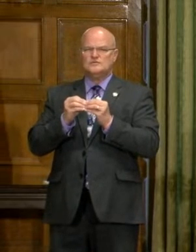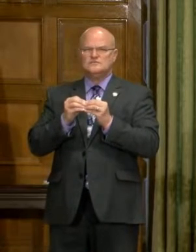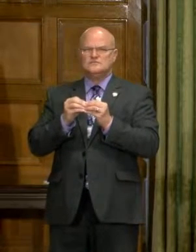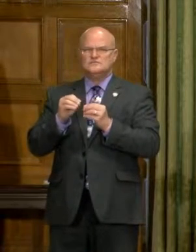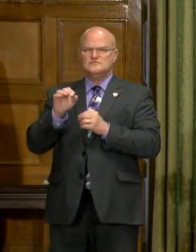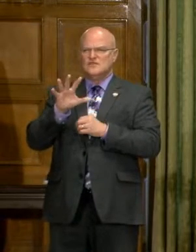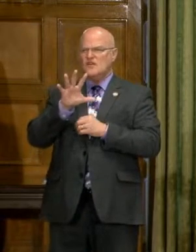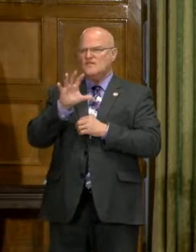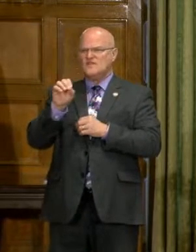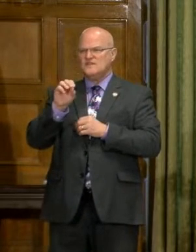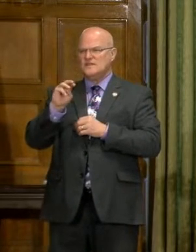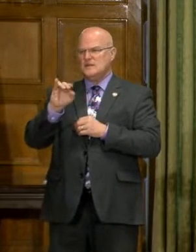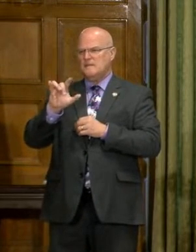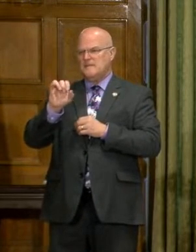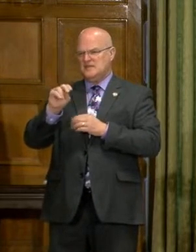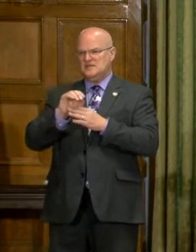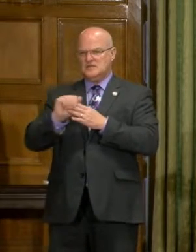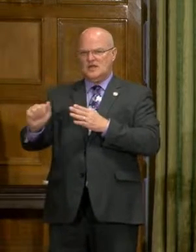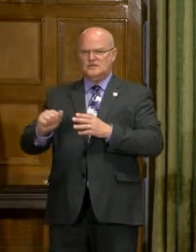of $50-some million. Dr.